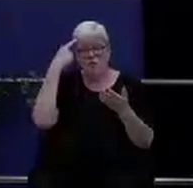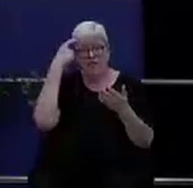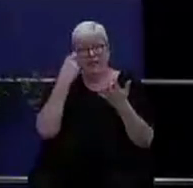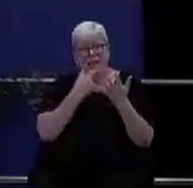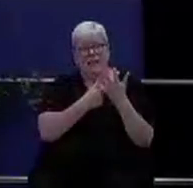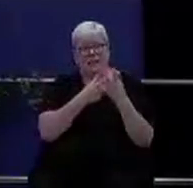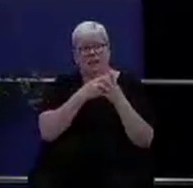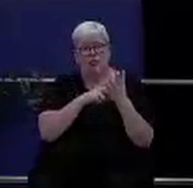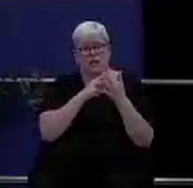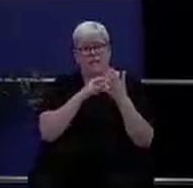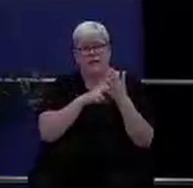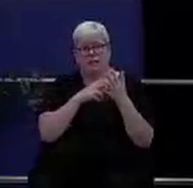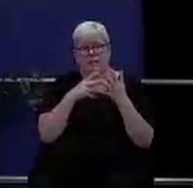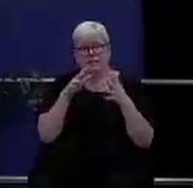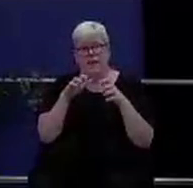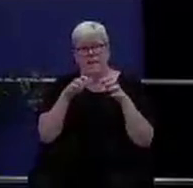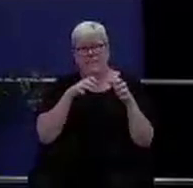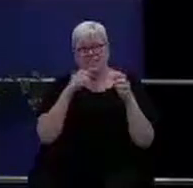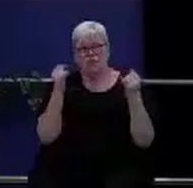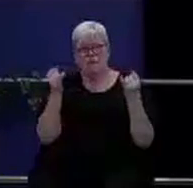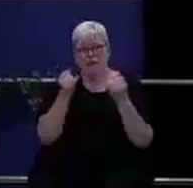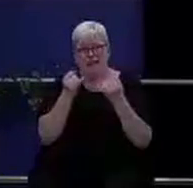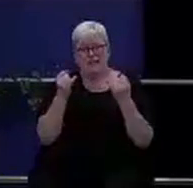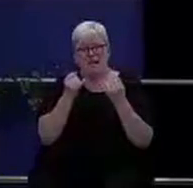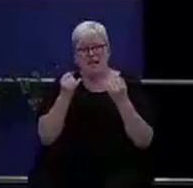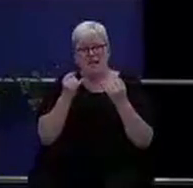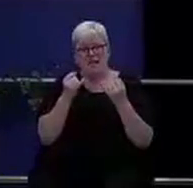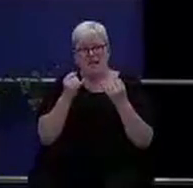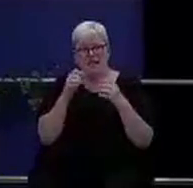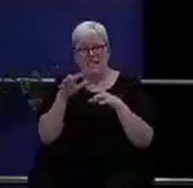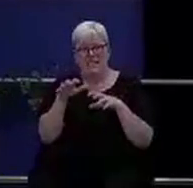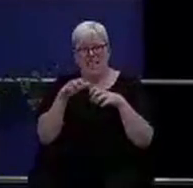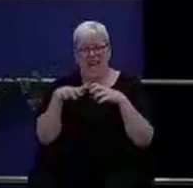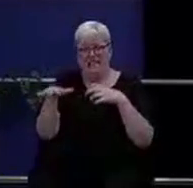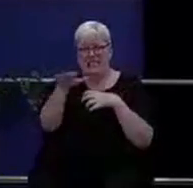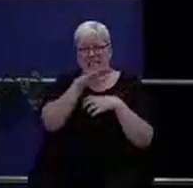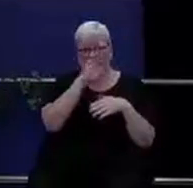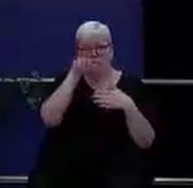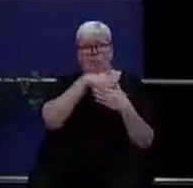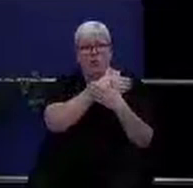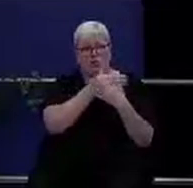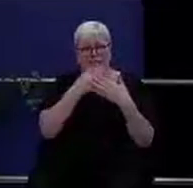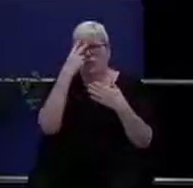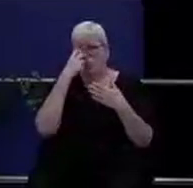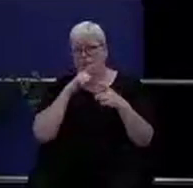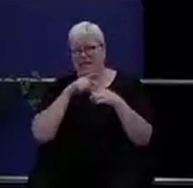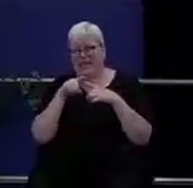particular as a beast of battle, as it crops up in Icelandic and Old English poetry, the carrion